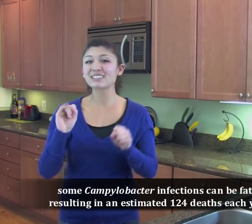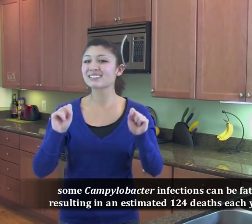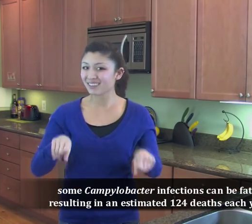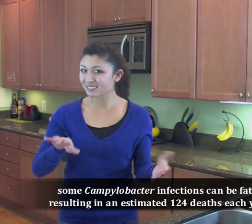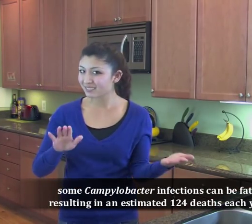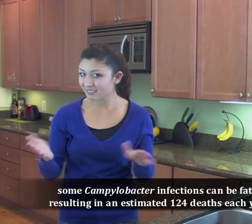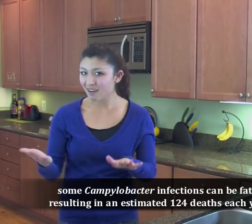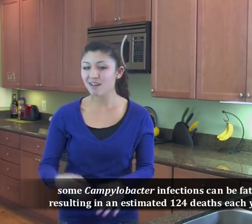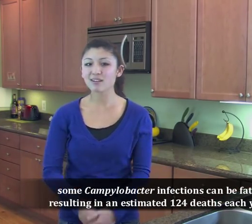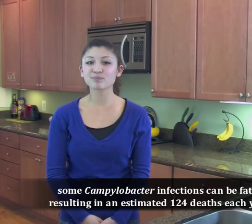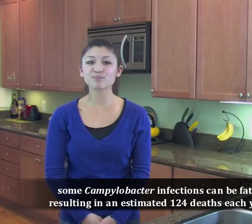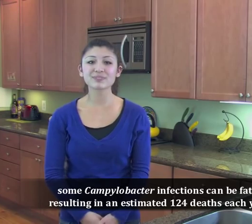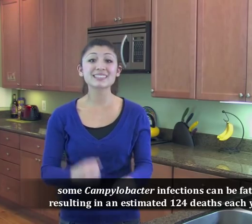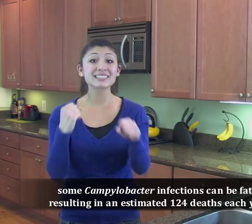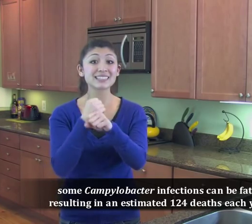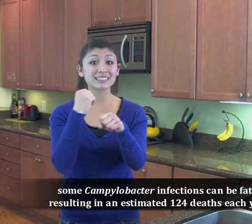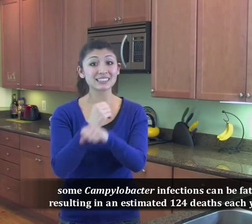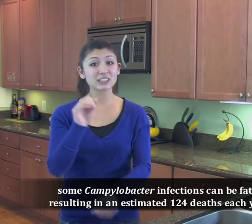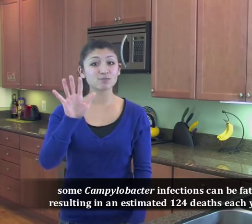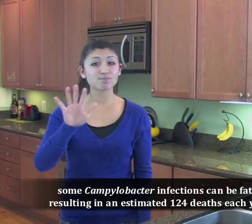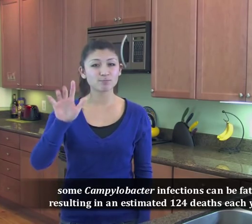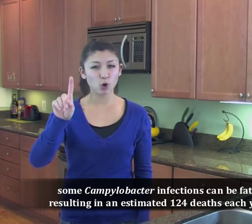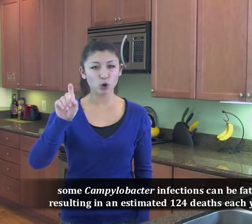estimated 124 deaths each year.